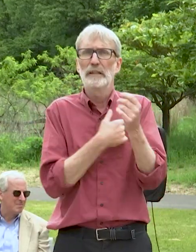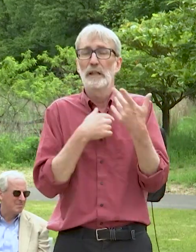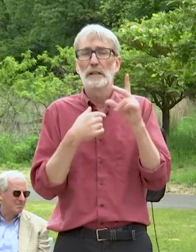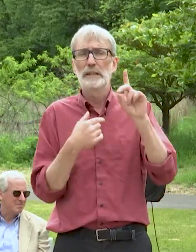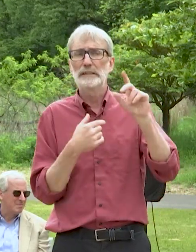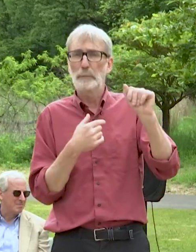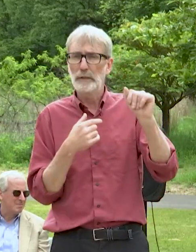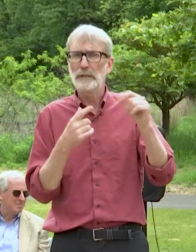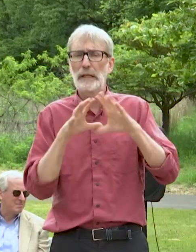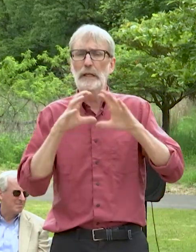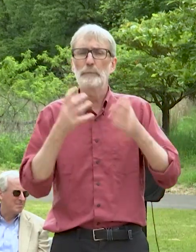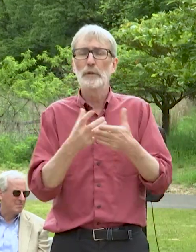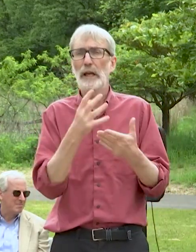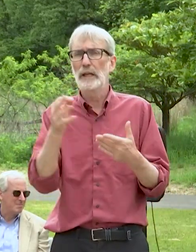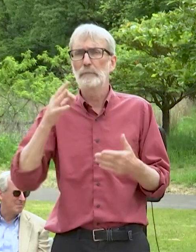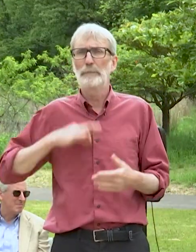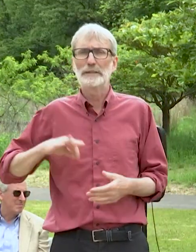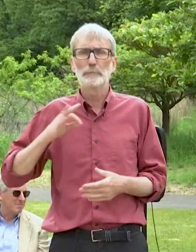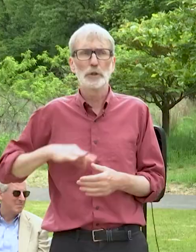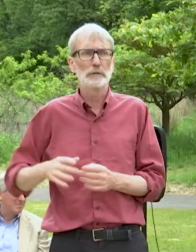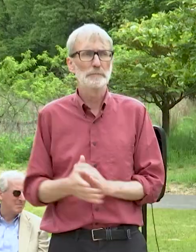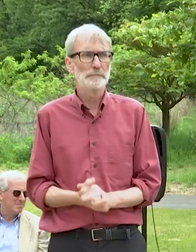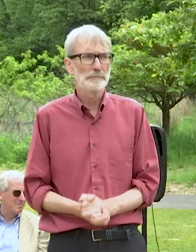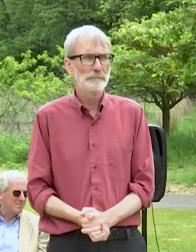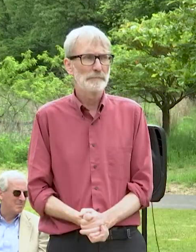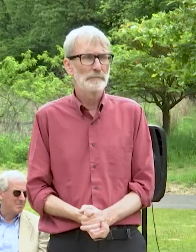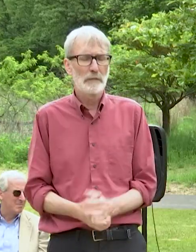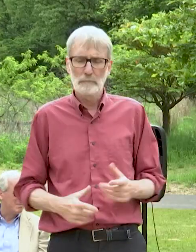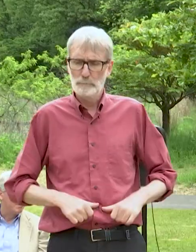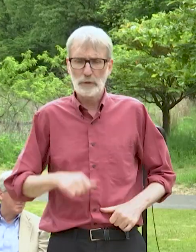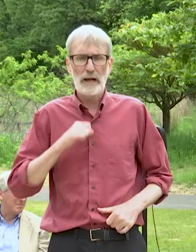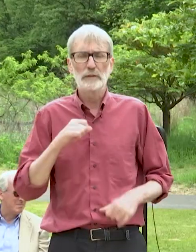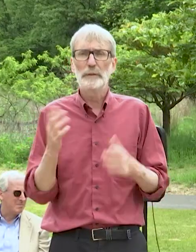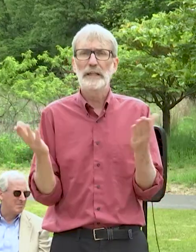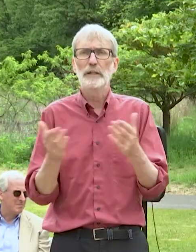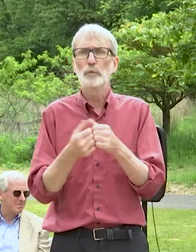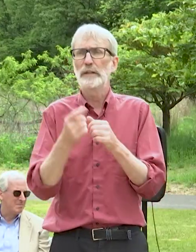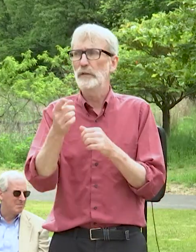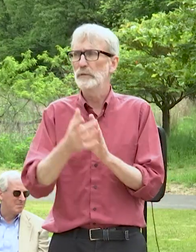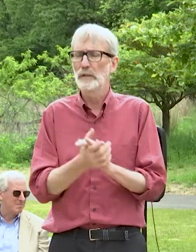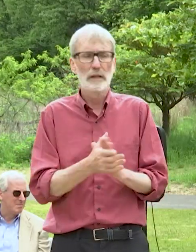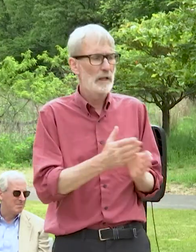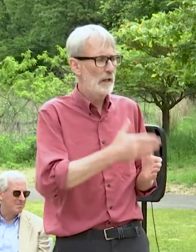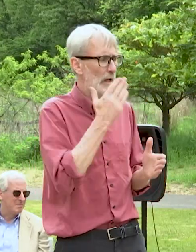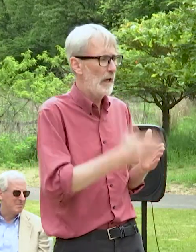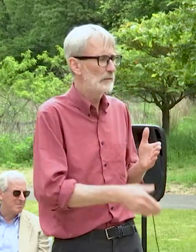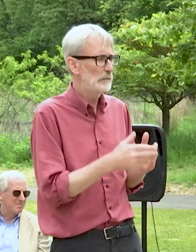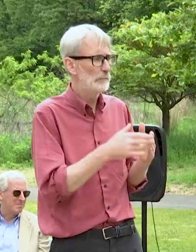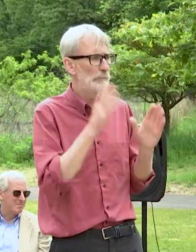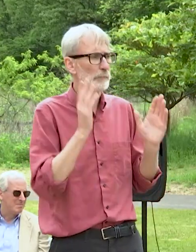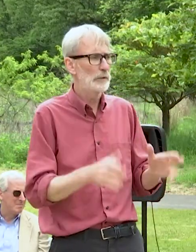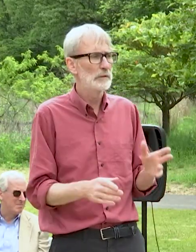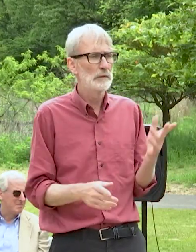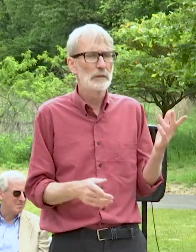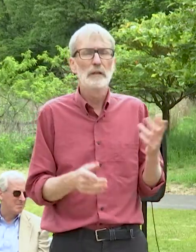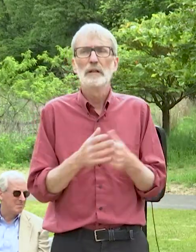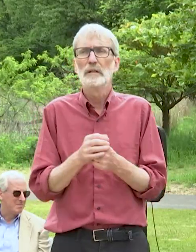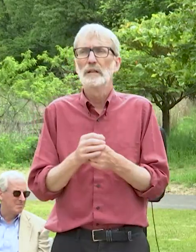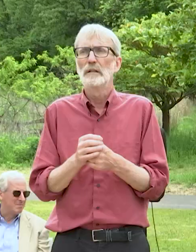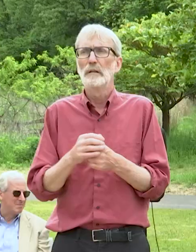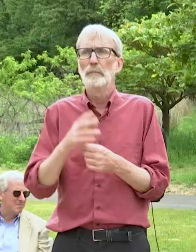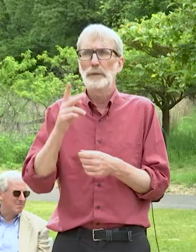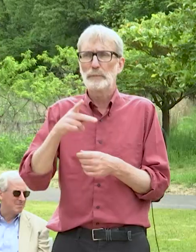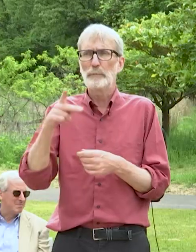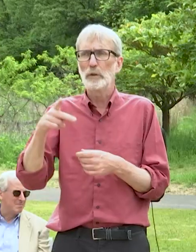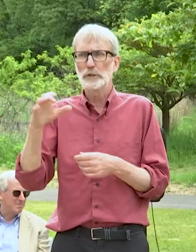disability community and for the city of Pittsburgh. I'm really proud to be here with you all. So our last speaker is our Pittsburgh Parks